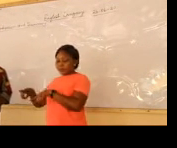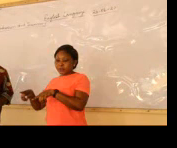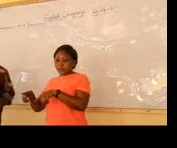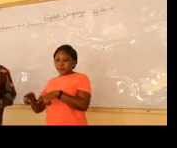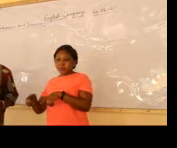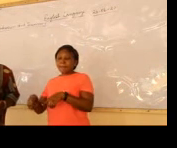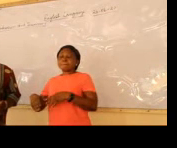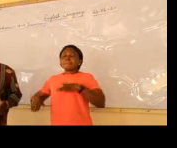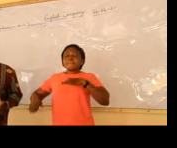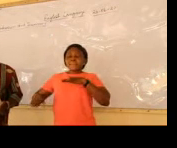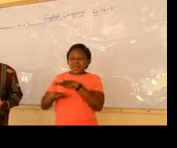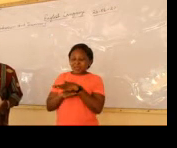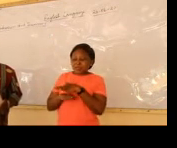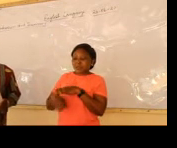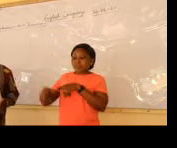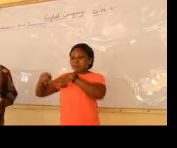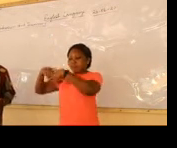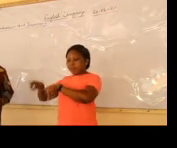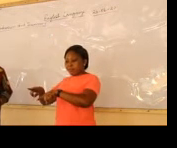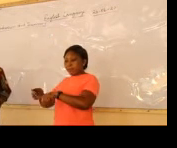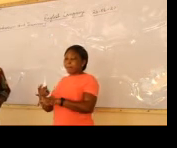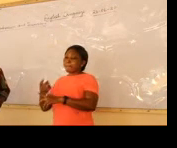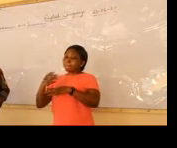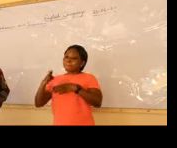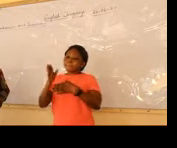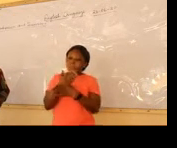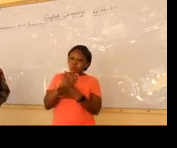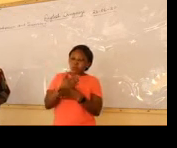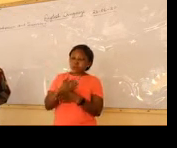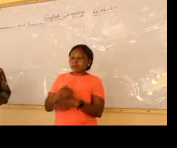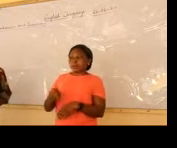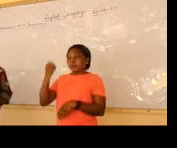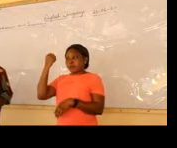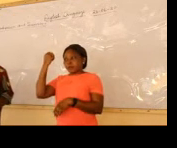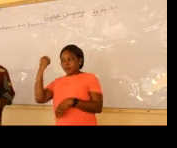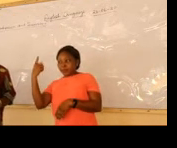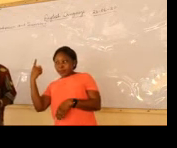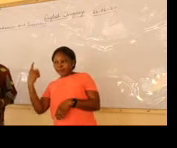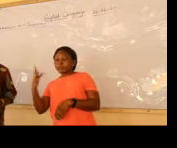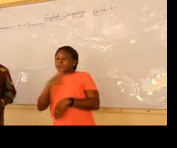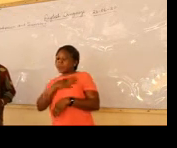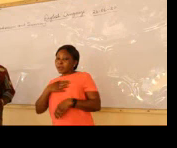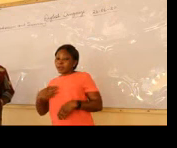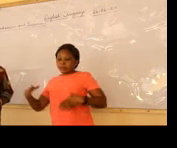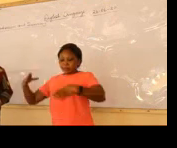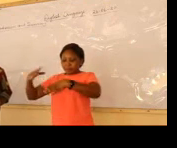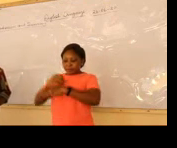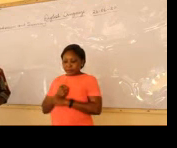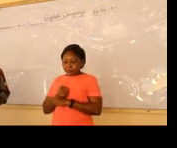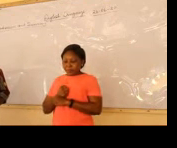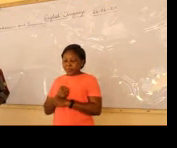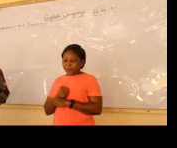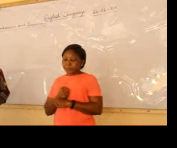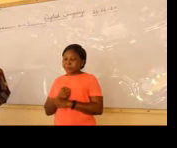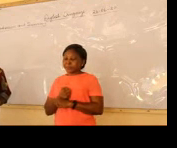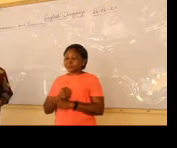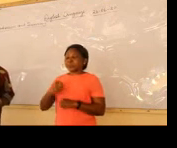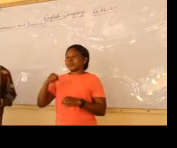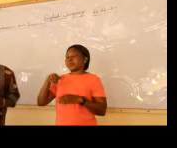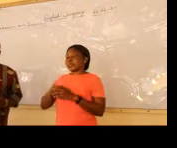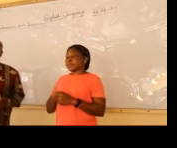basic distinctions between comprehension and summary exercise.